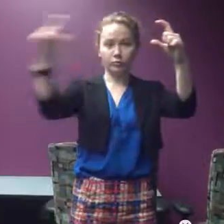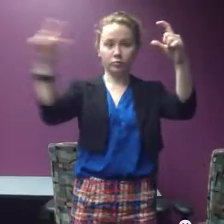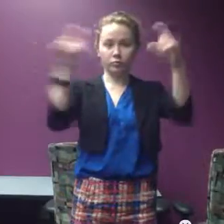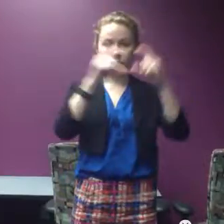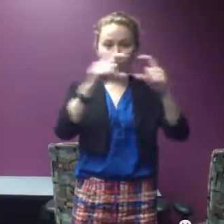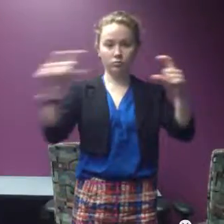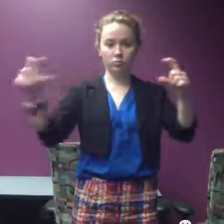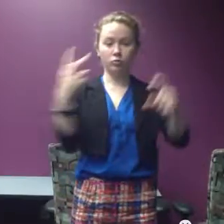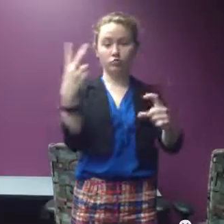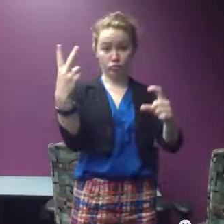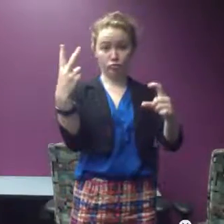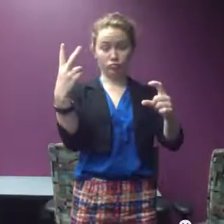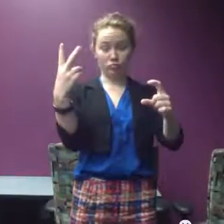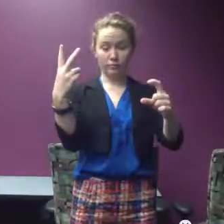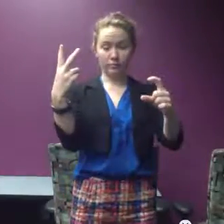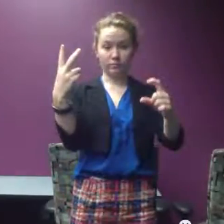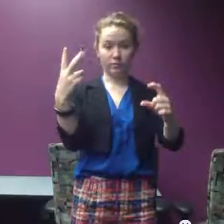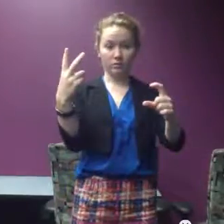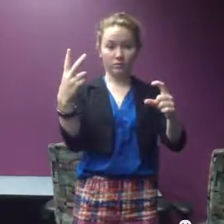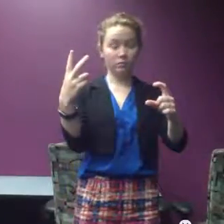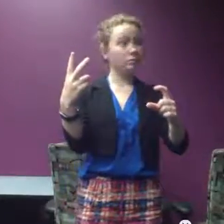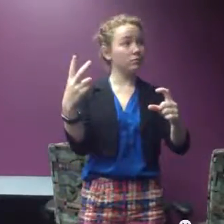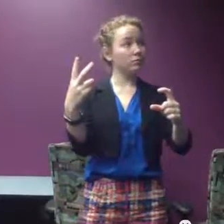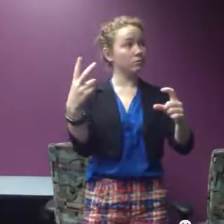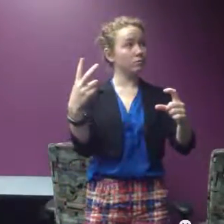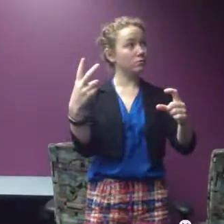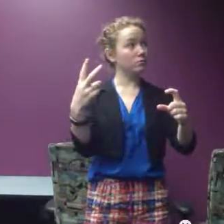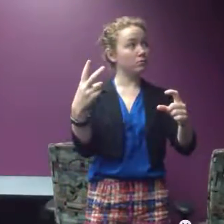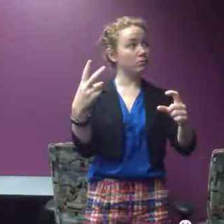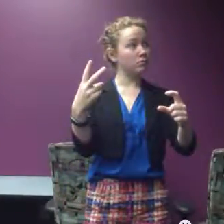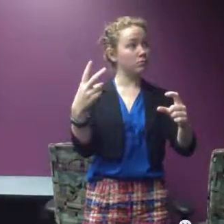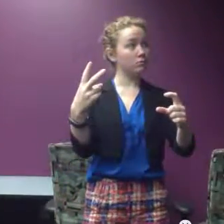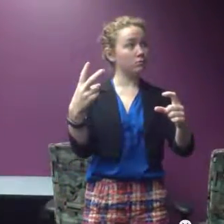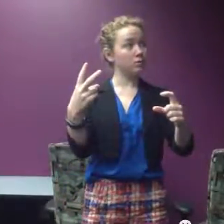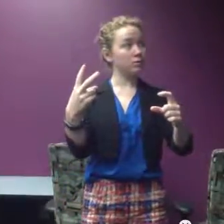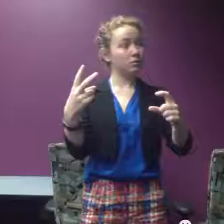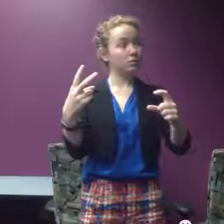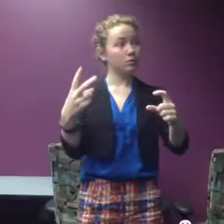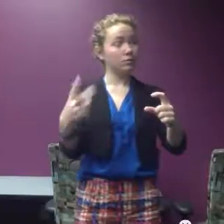So for area, there's 2 rows.